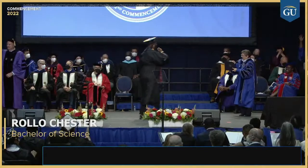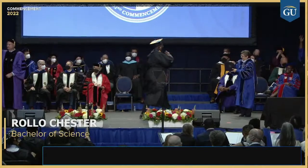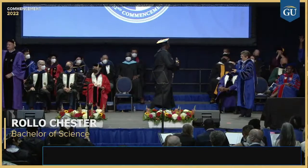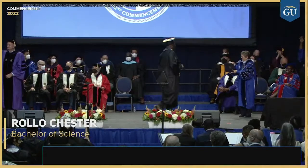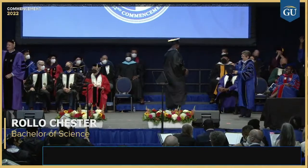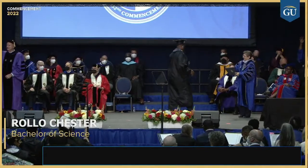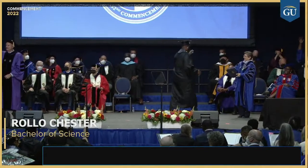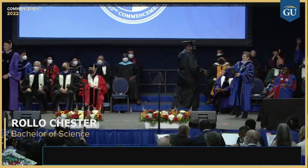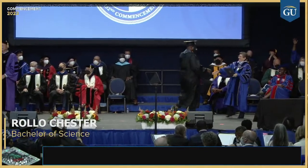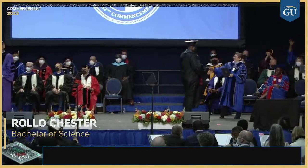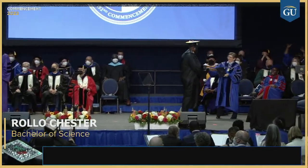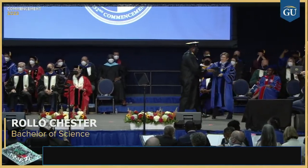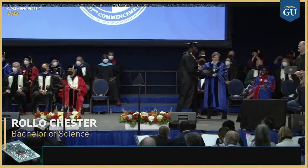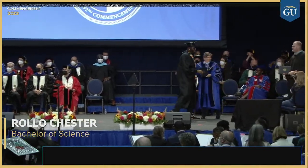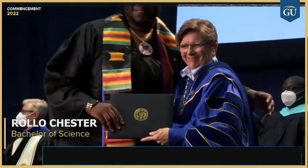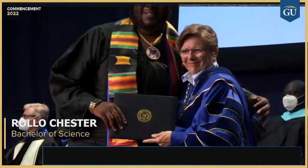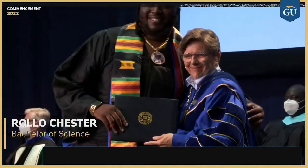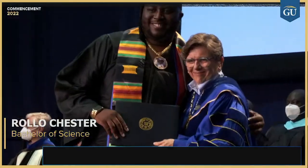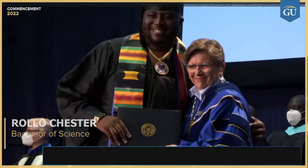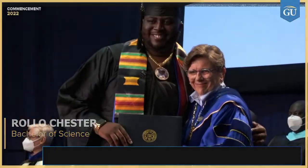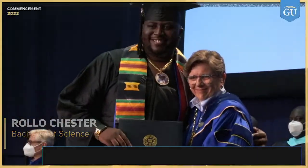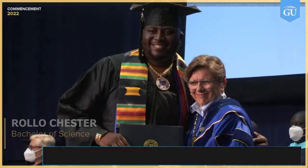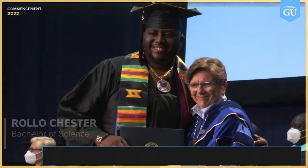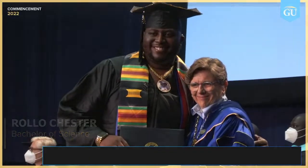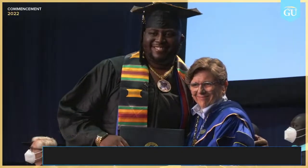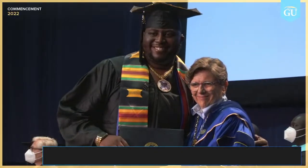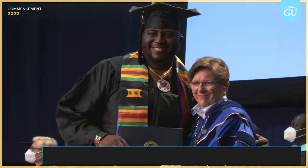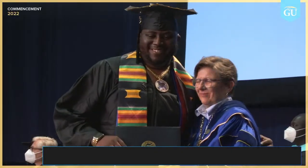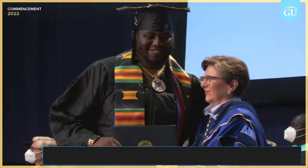Kayla Sciofilo, Bachelor of Arts.